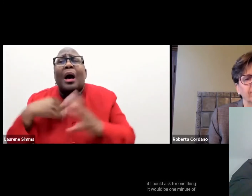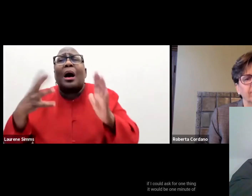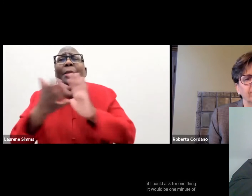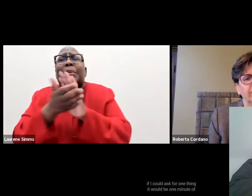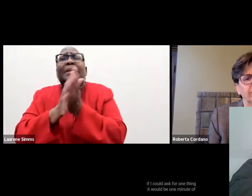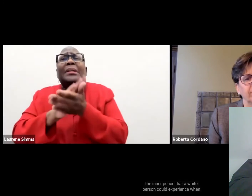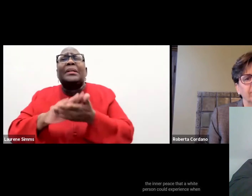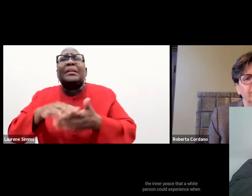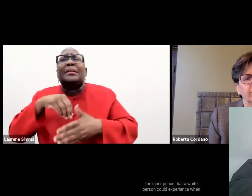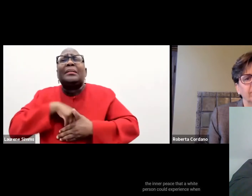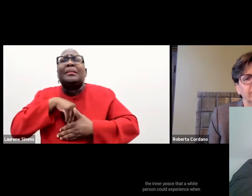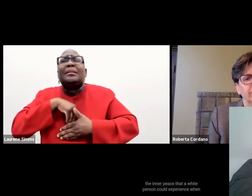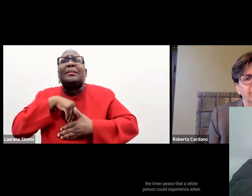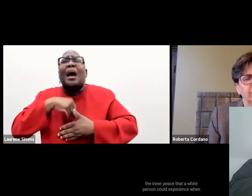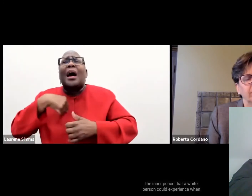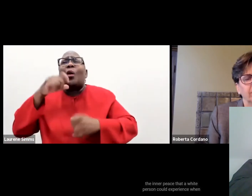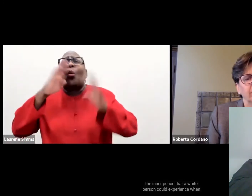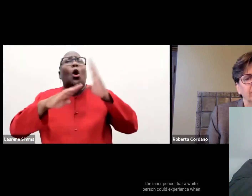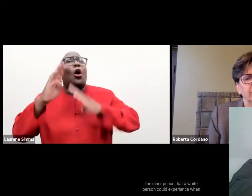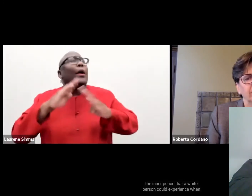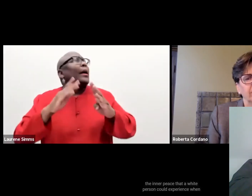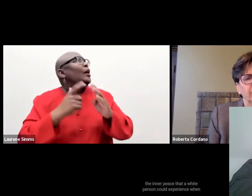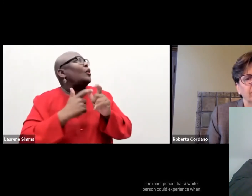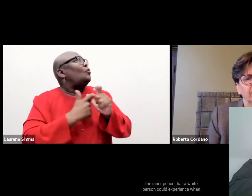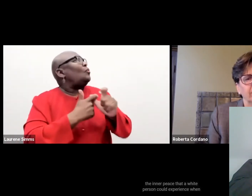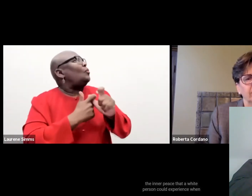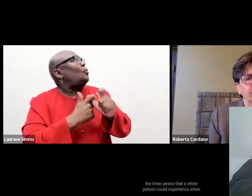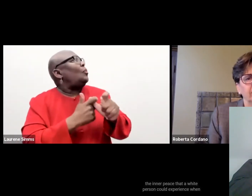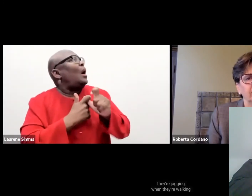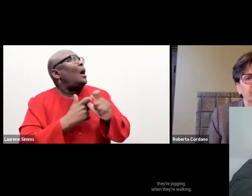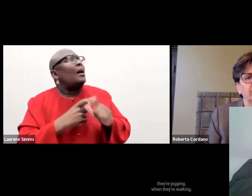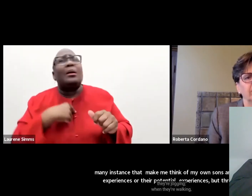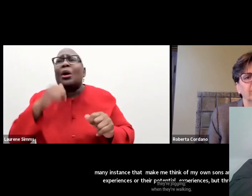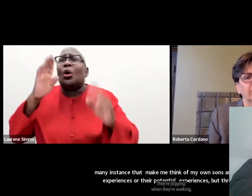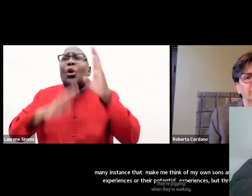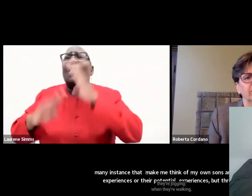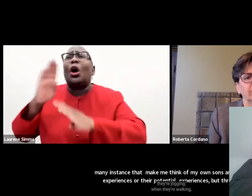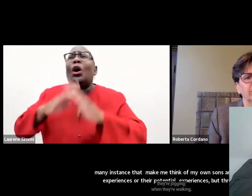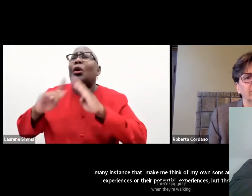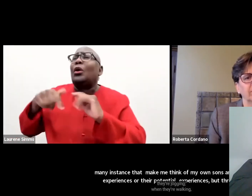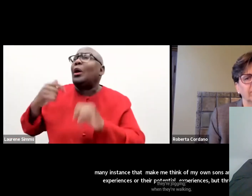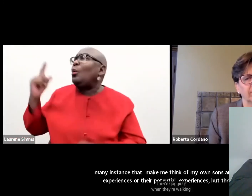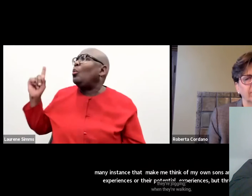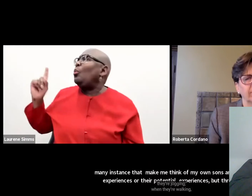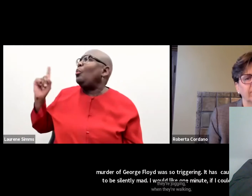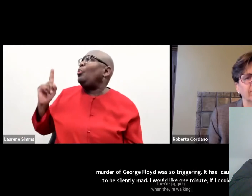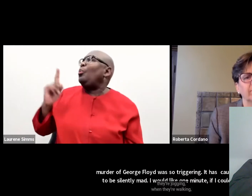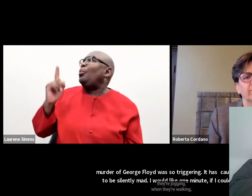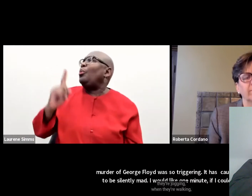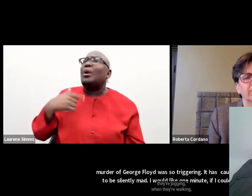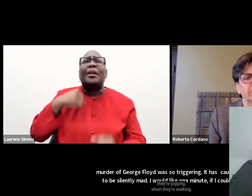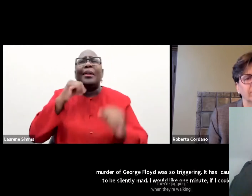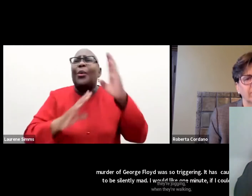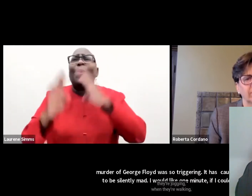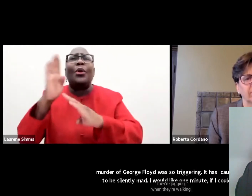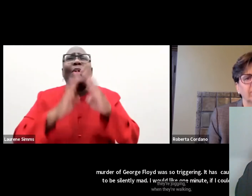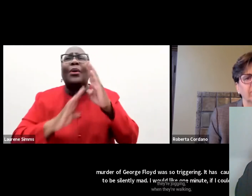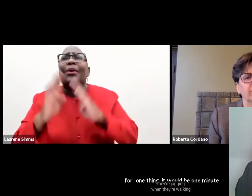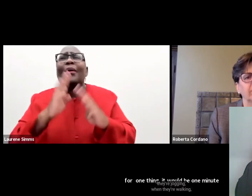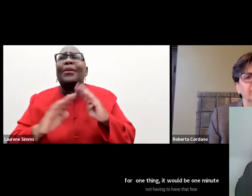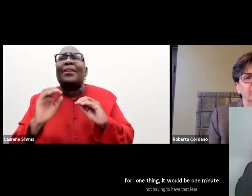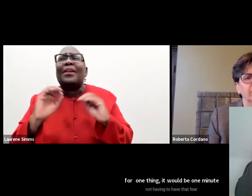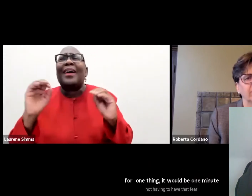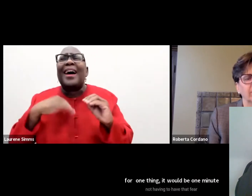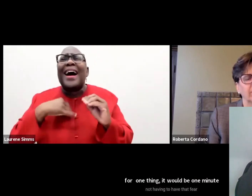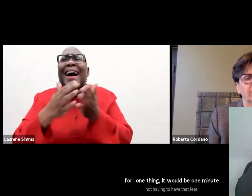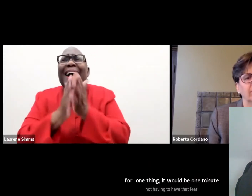If I could just ask one thing for 1 minute, is that we see their inner peace of white people. They're jogging